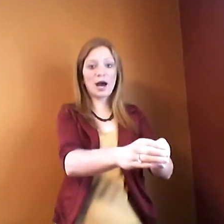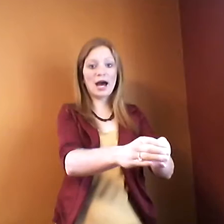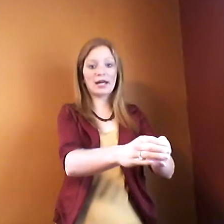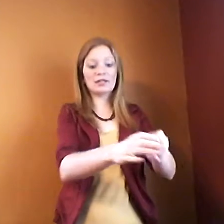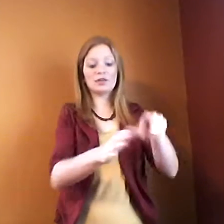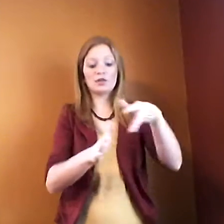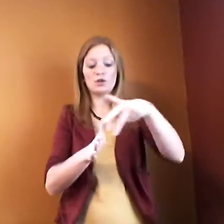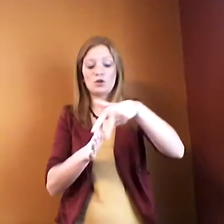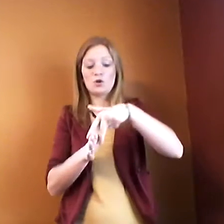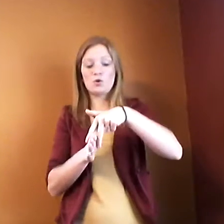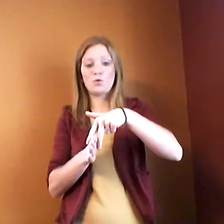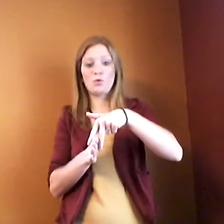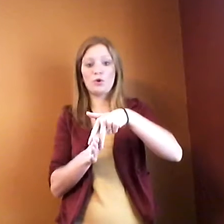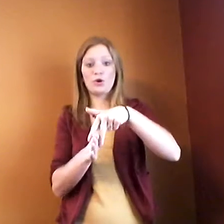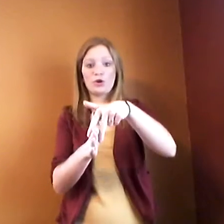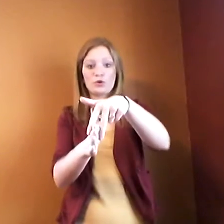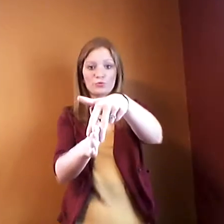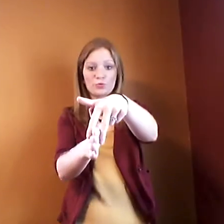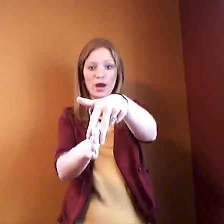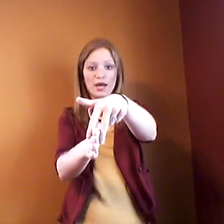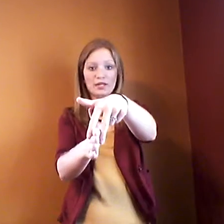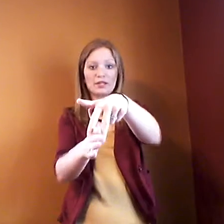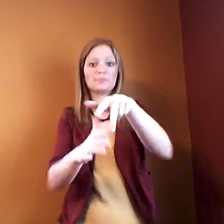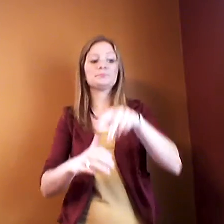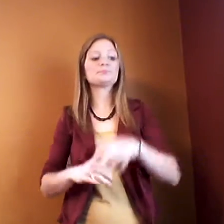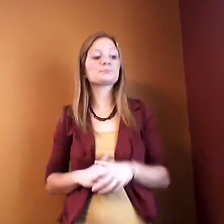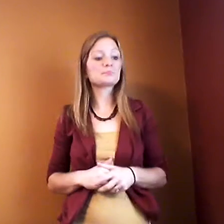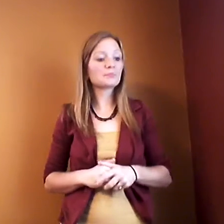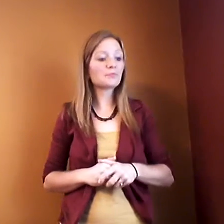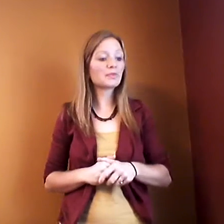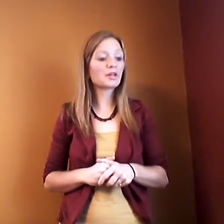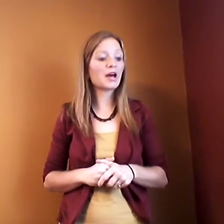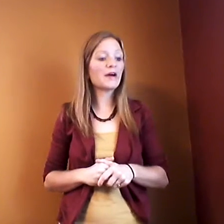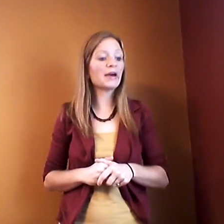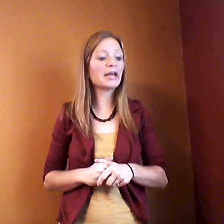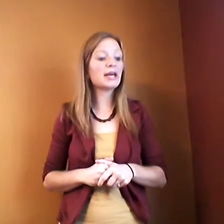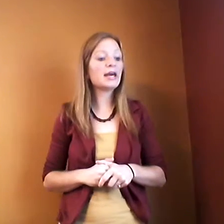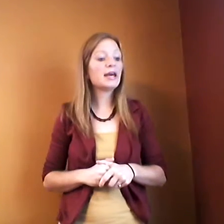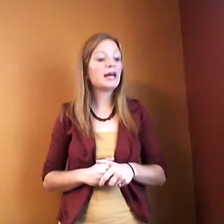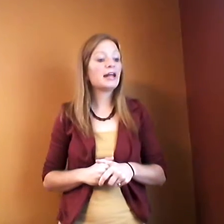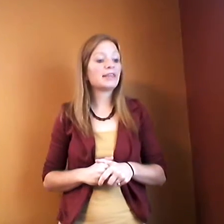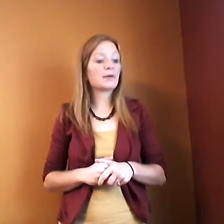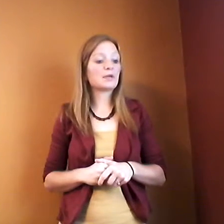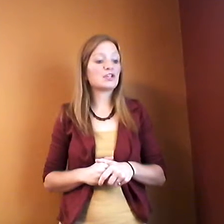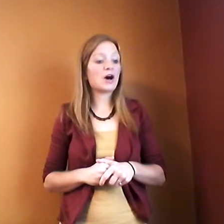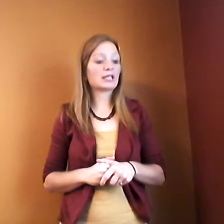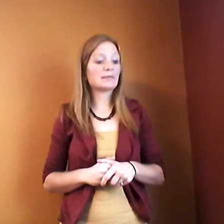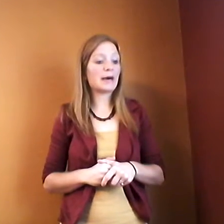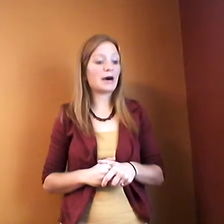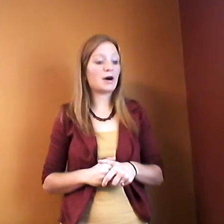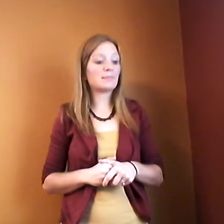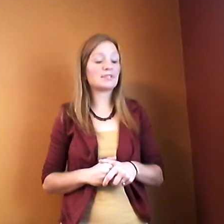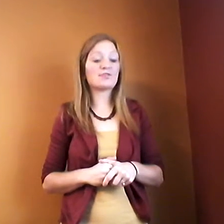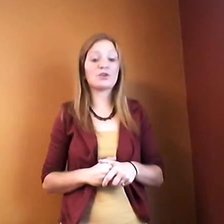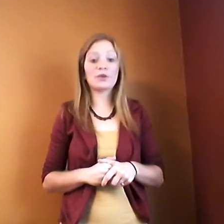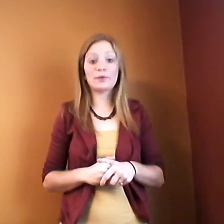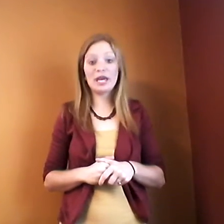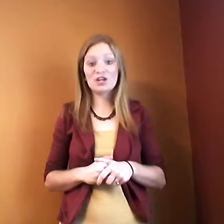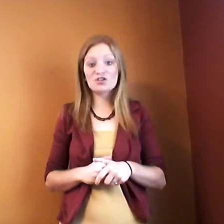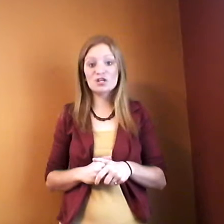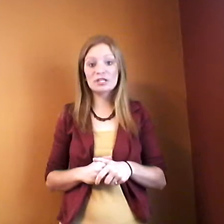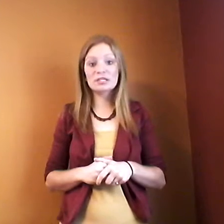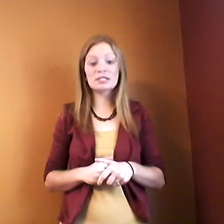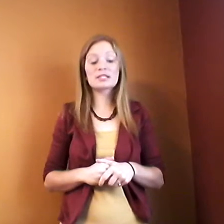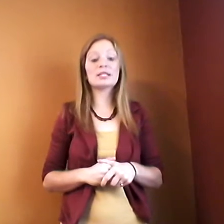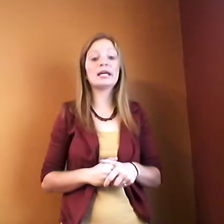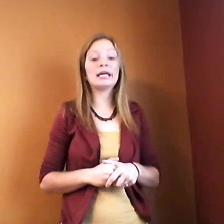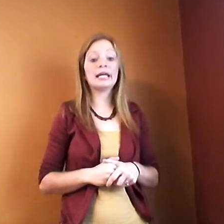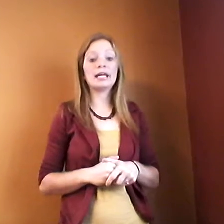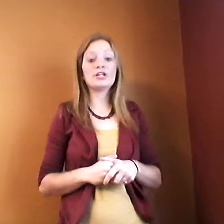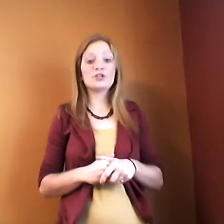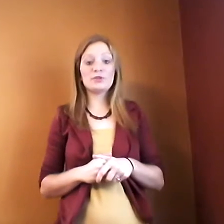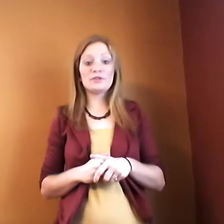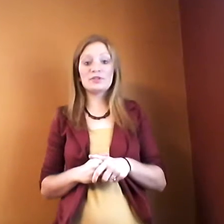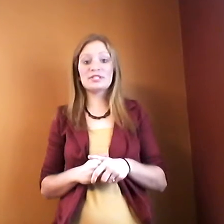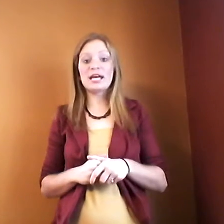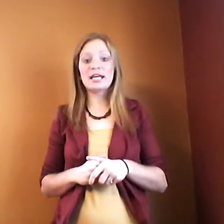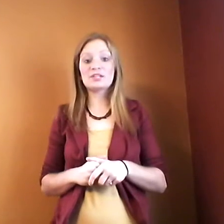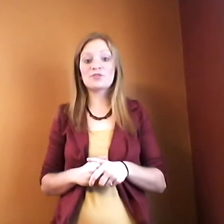Ride or ride. Alright, then we talked about different locations. Two different signs for the